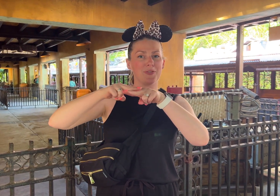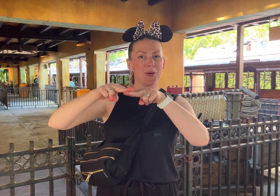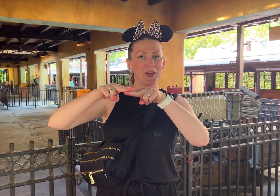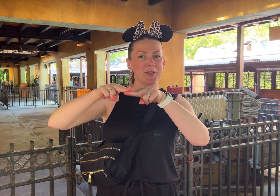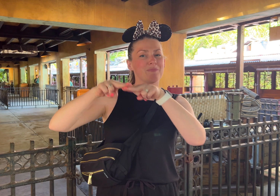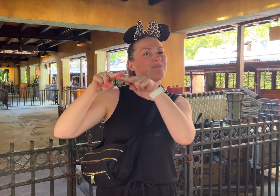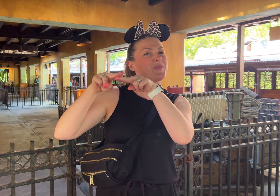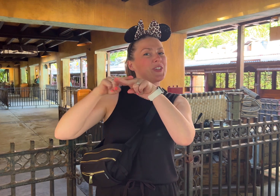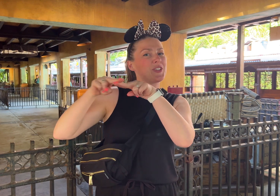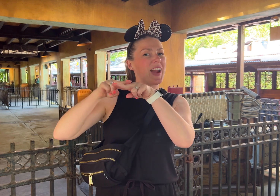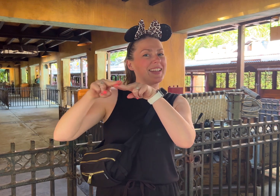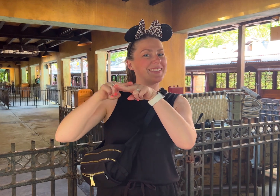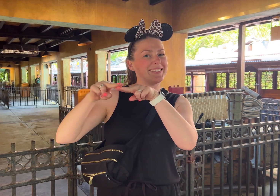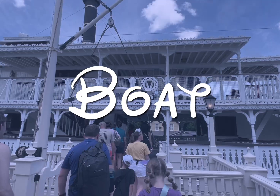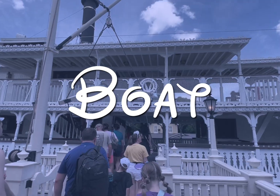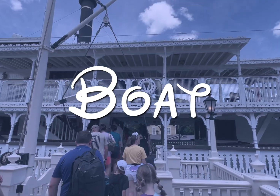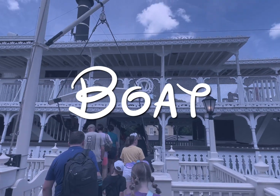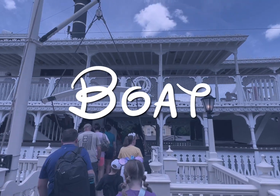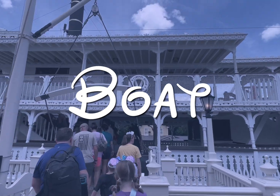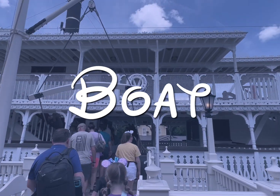forth. Train.